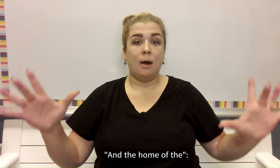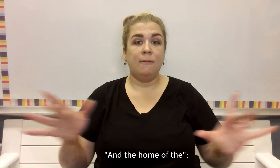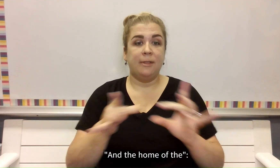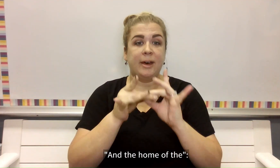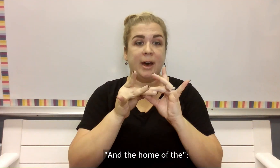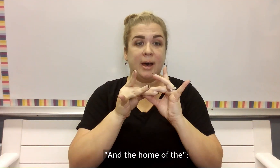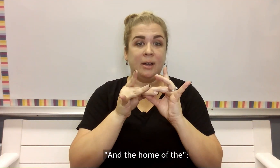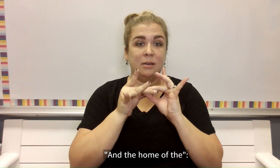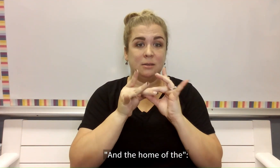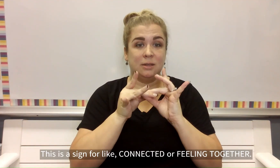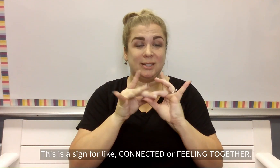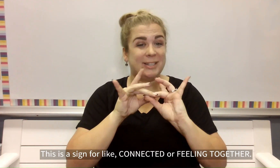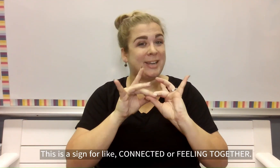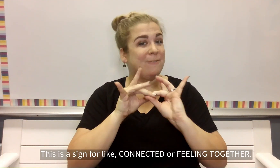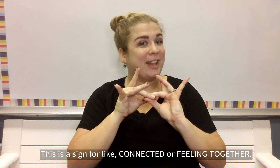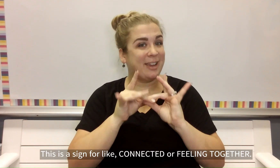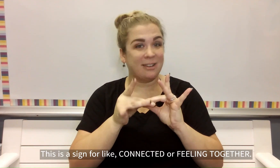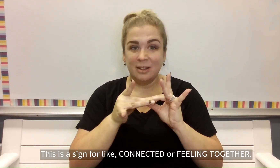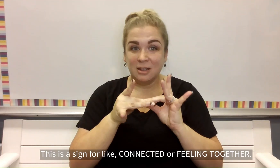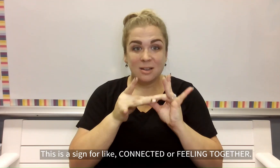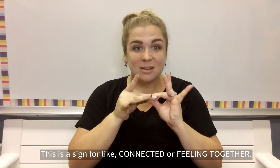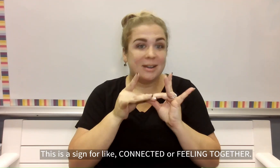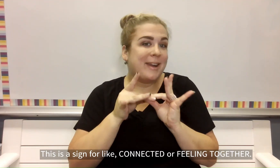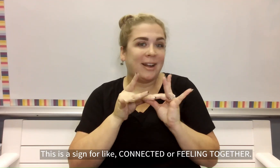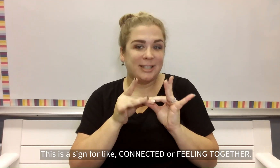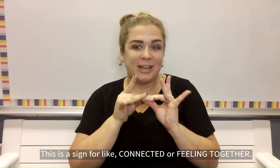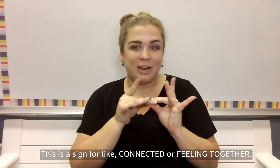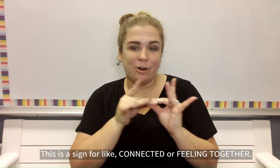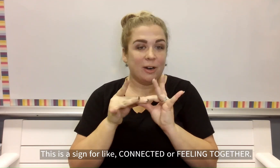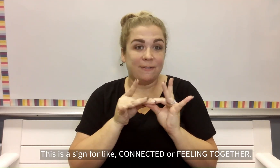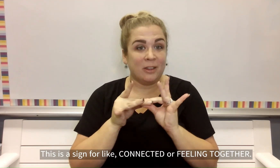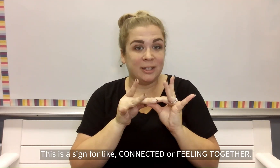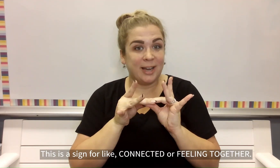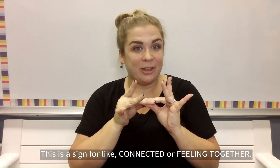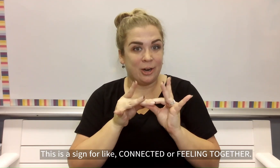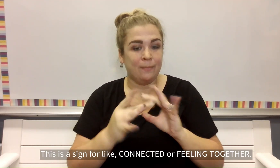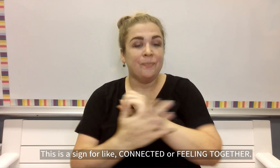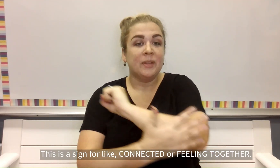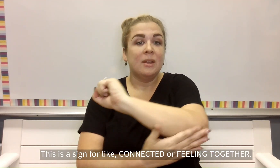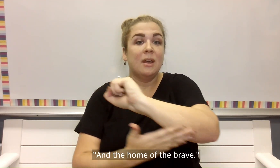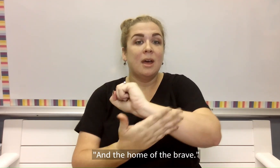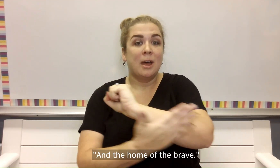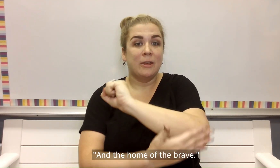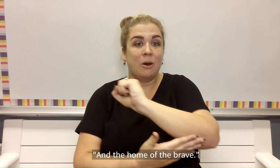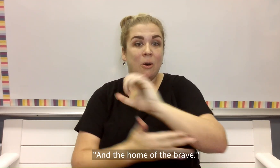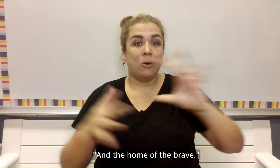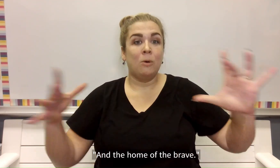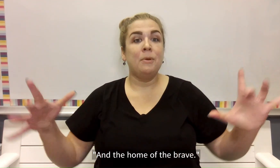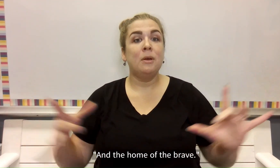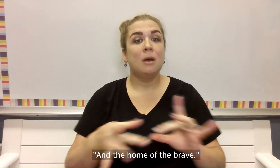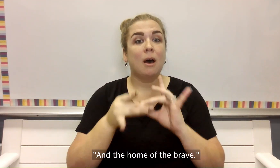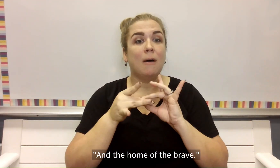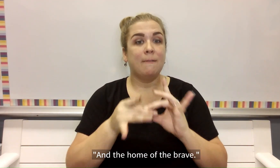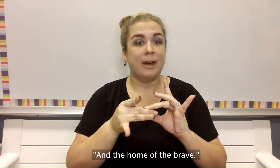of the, this is a sign for like connected or feeling together. And the home of